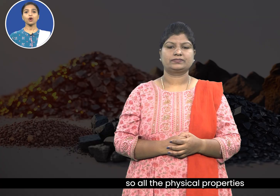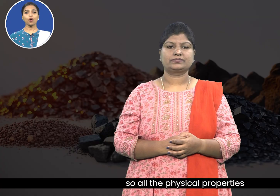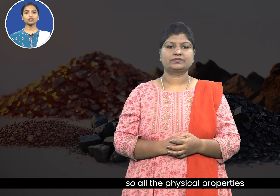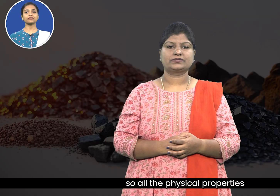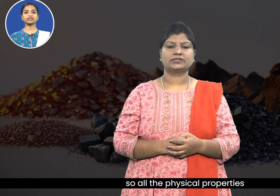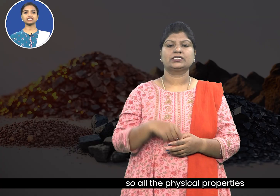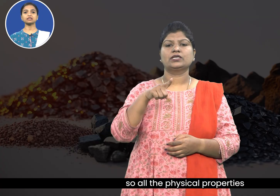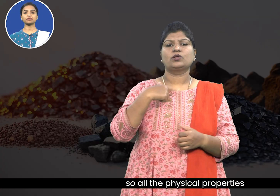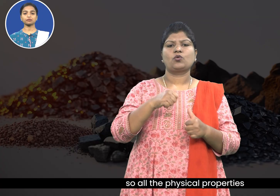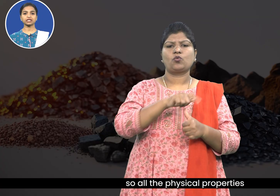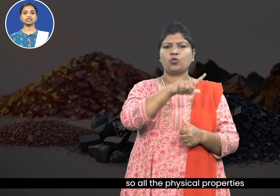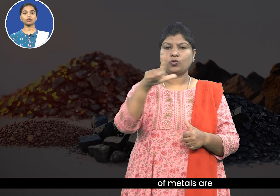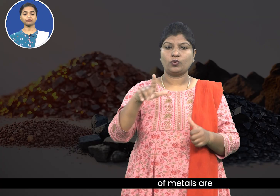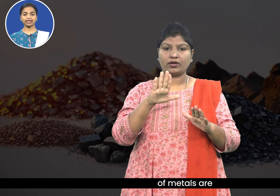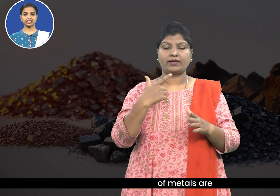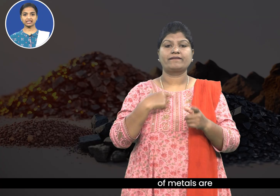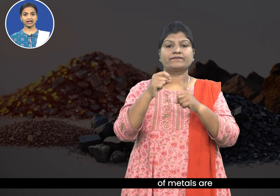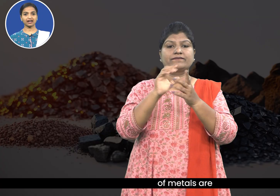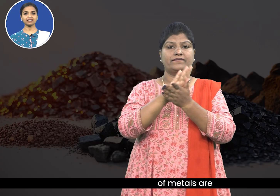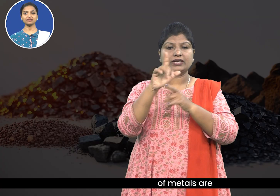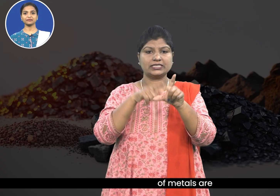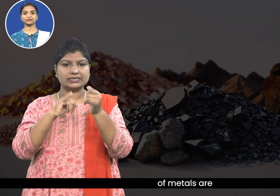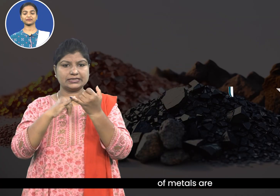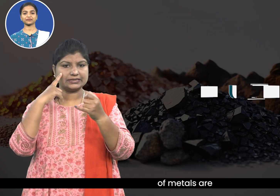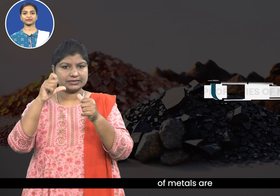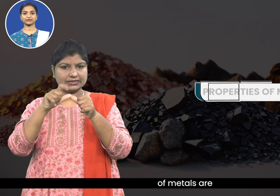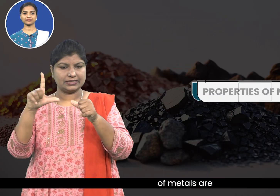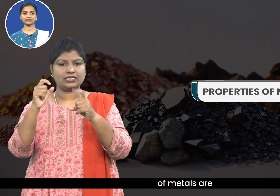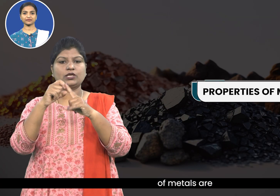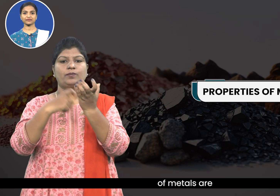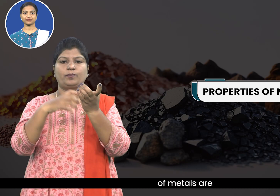So, all the physical properties of metals are: